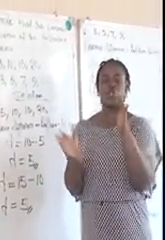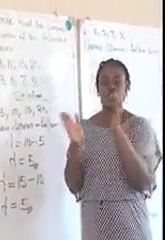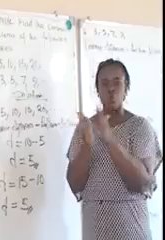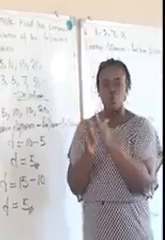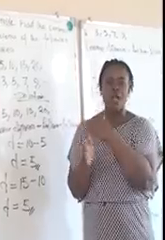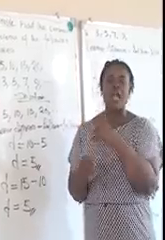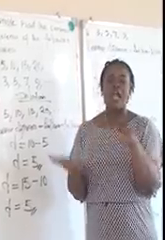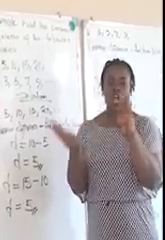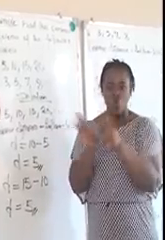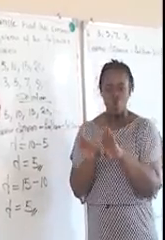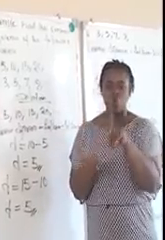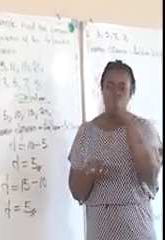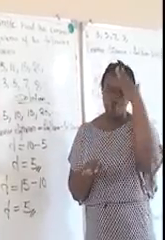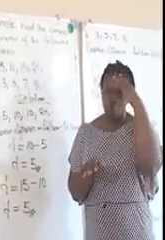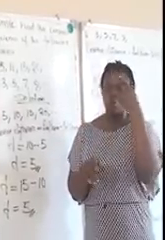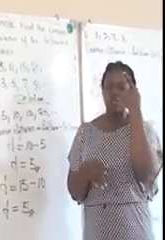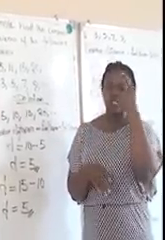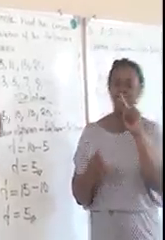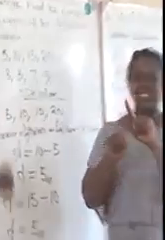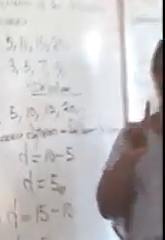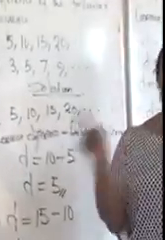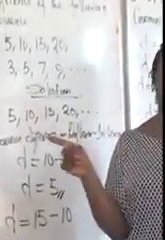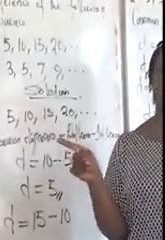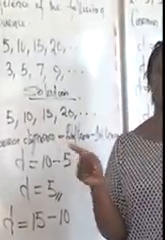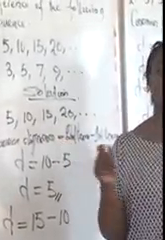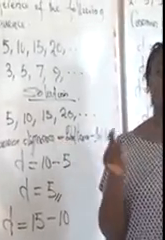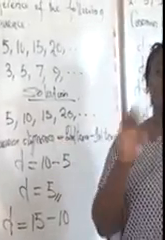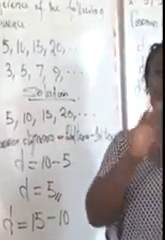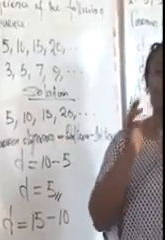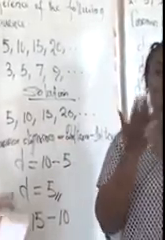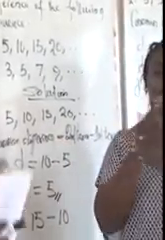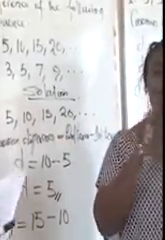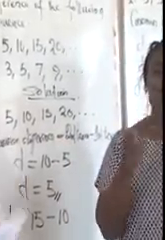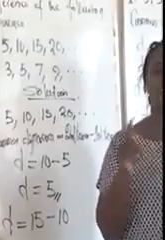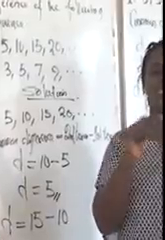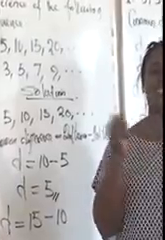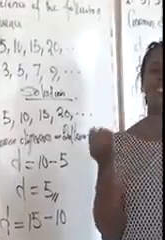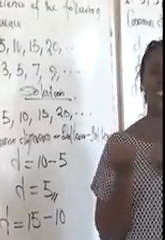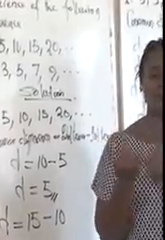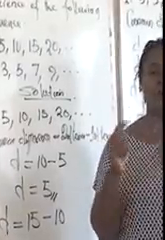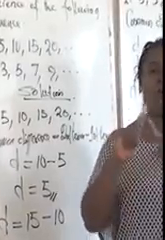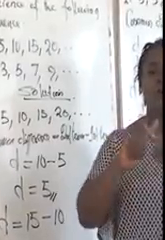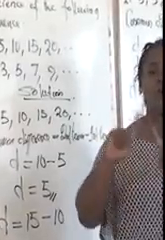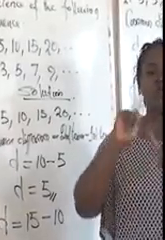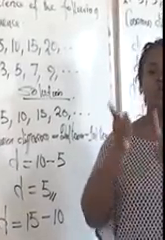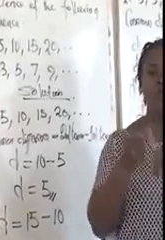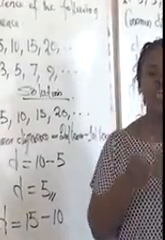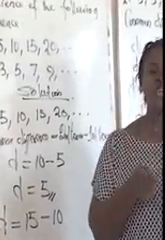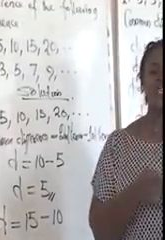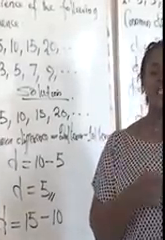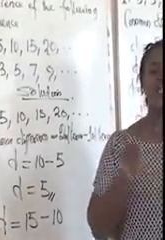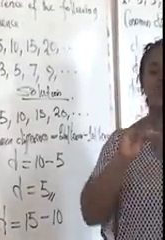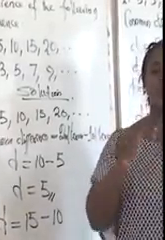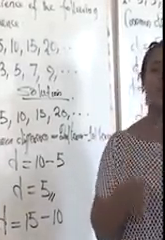should be able to know the difference between the first number and the second number. But if the numbers are large, the formula